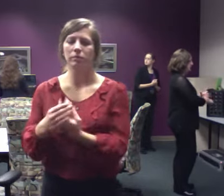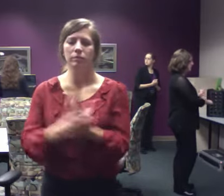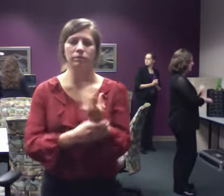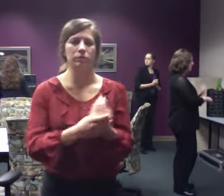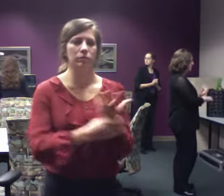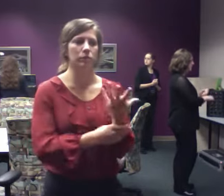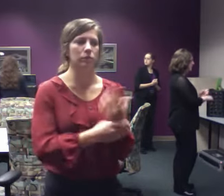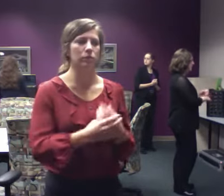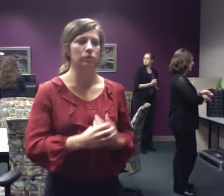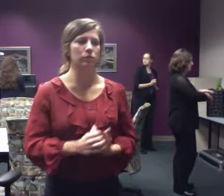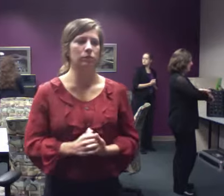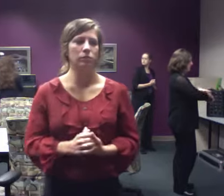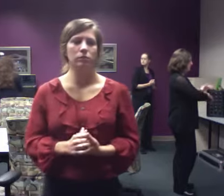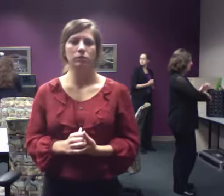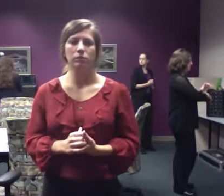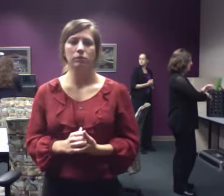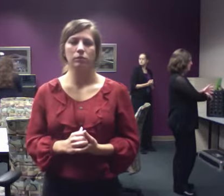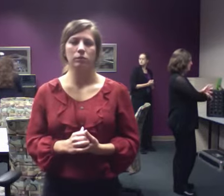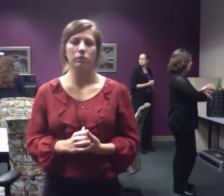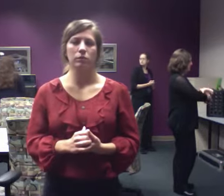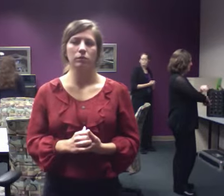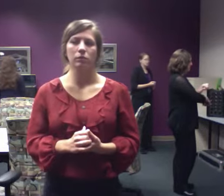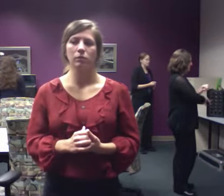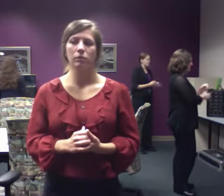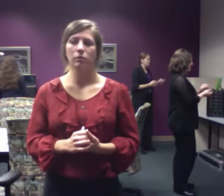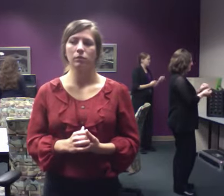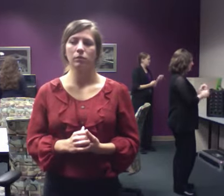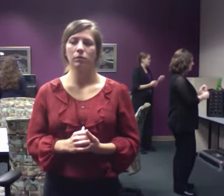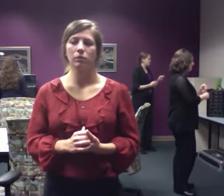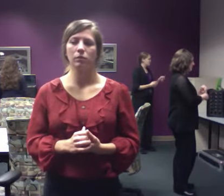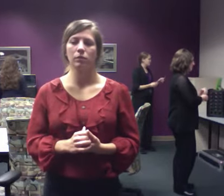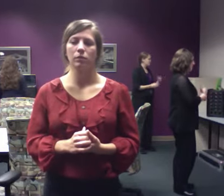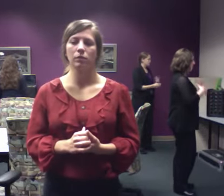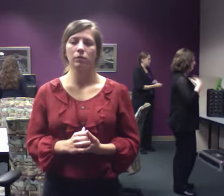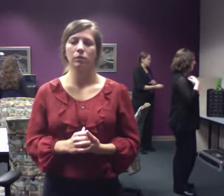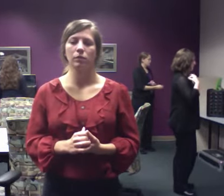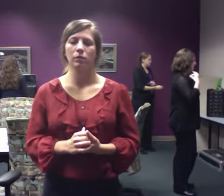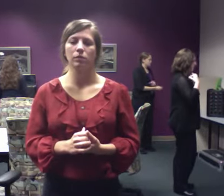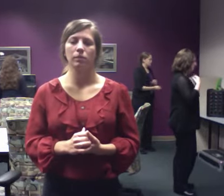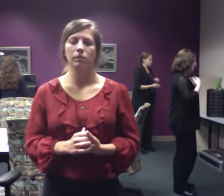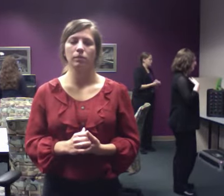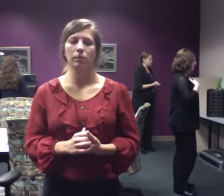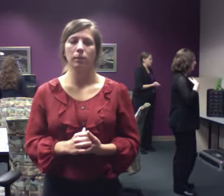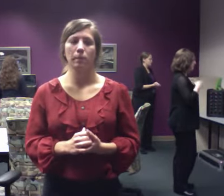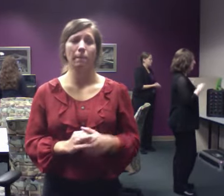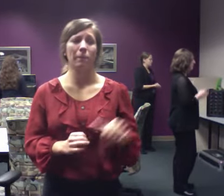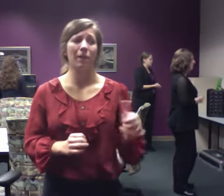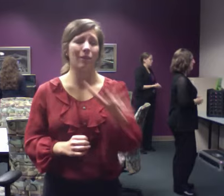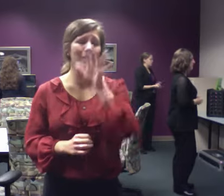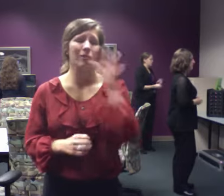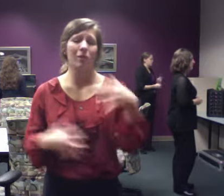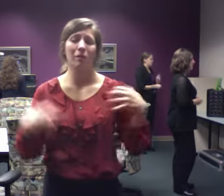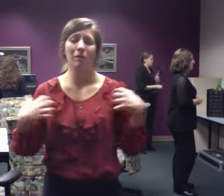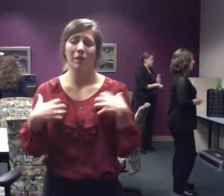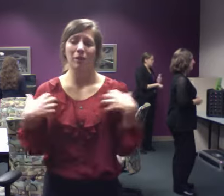killing. In other words, they were seen as a replenishable resource, not necessarily for killing. But these things, all right,